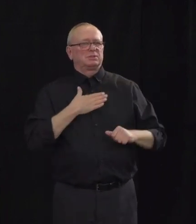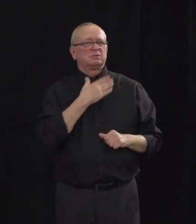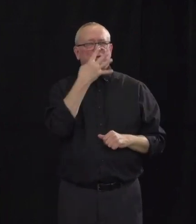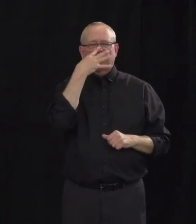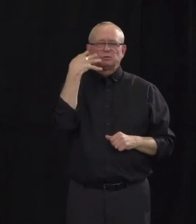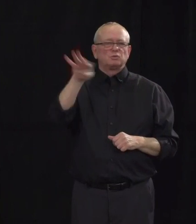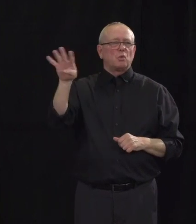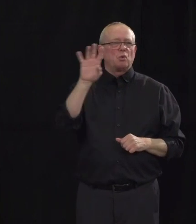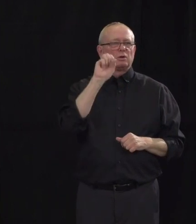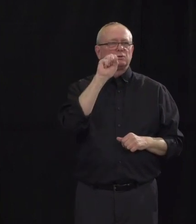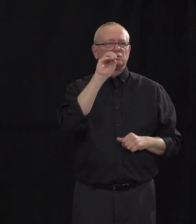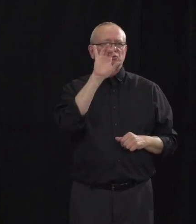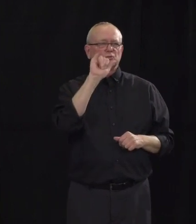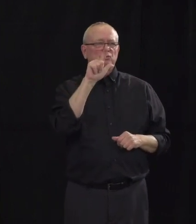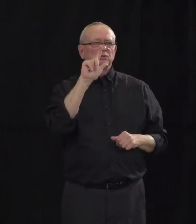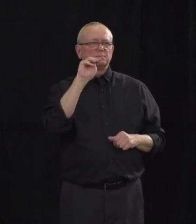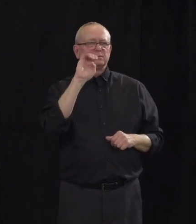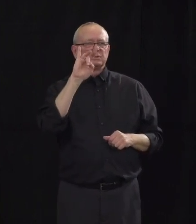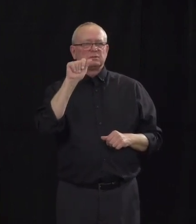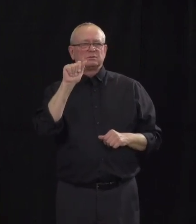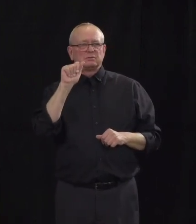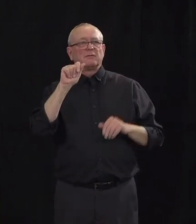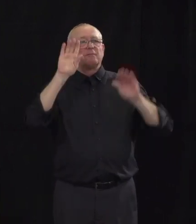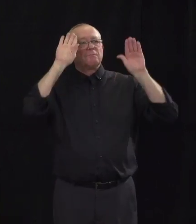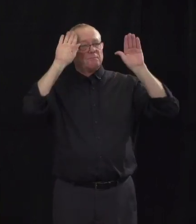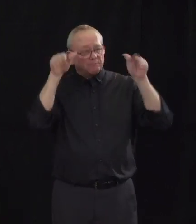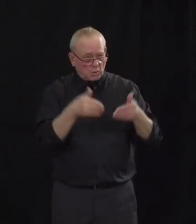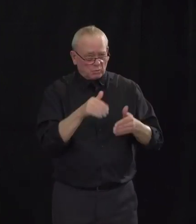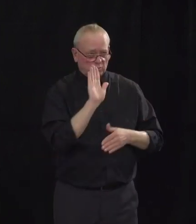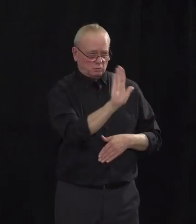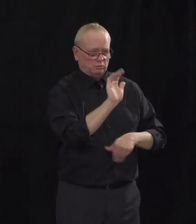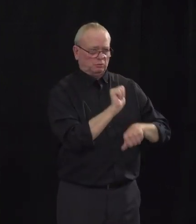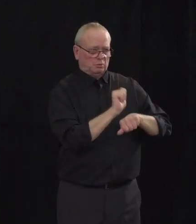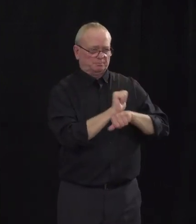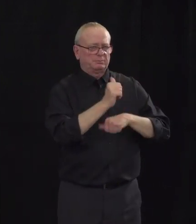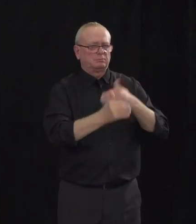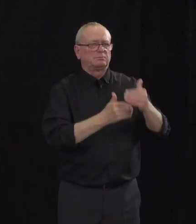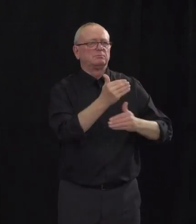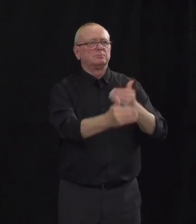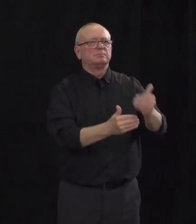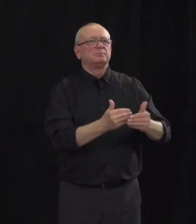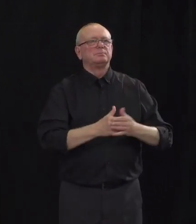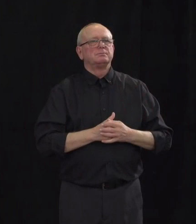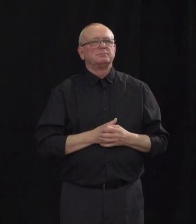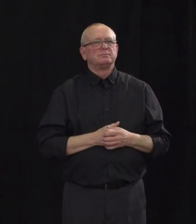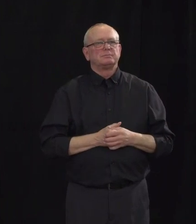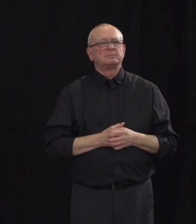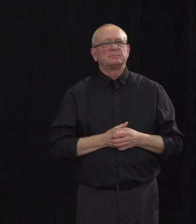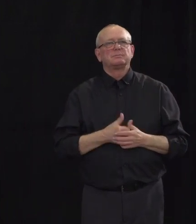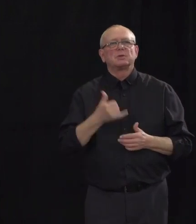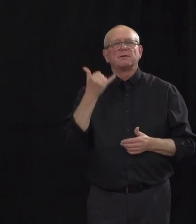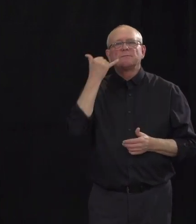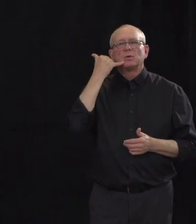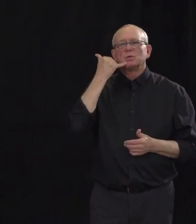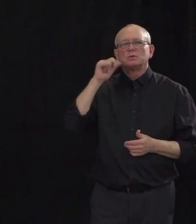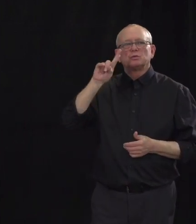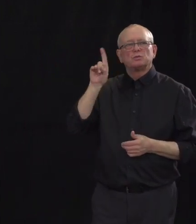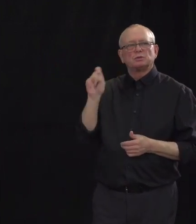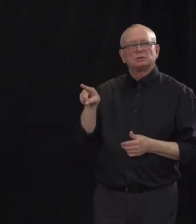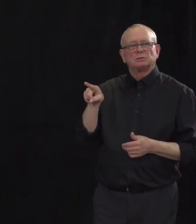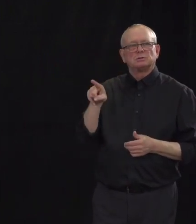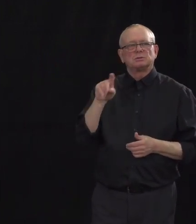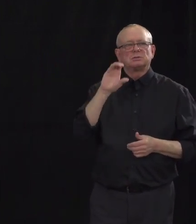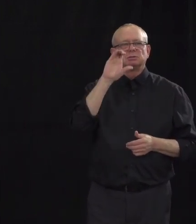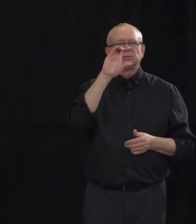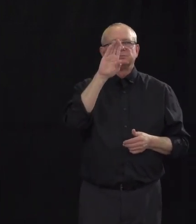All right, let's go to the phone. Operator, can you put through the first caller, please? Yeah, first question is Terry Reese with CBC, and